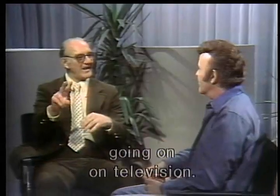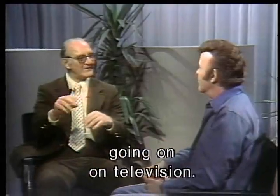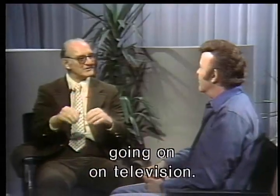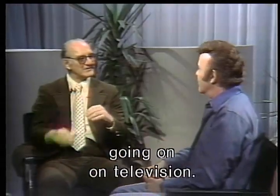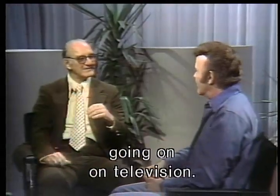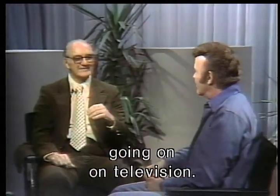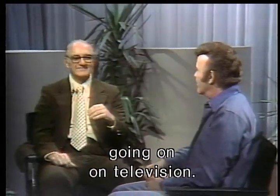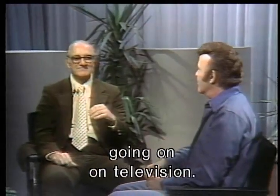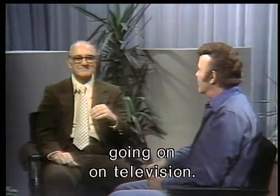television.